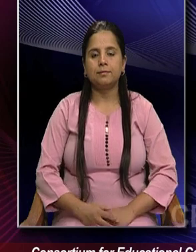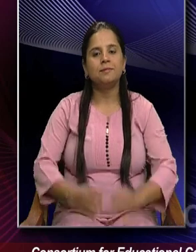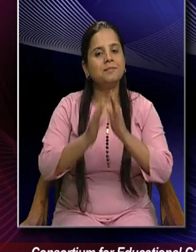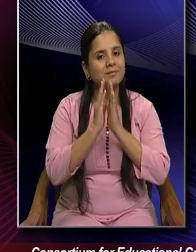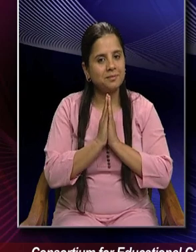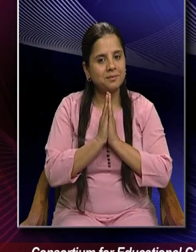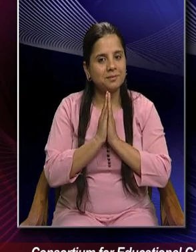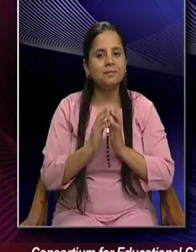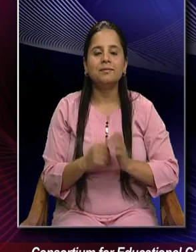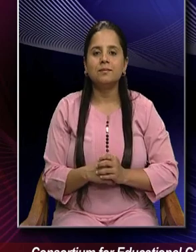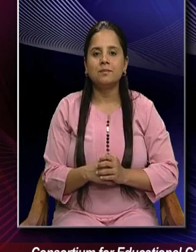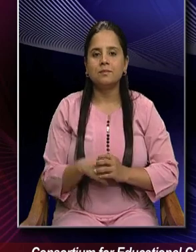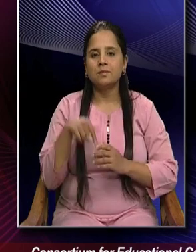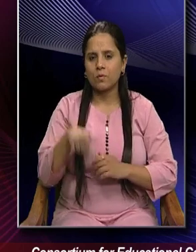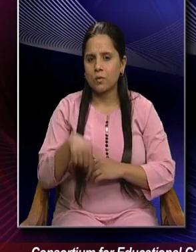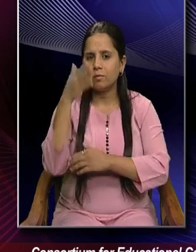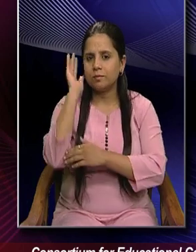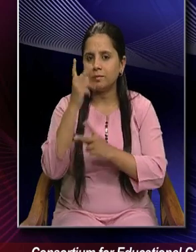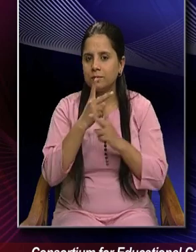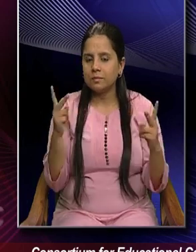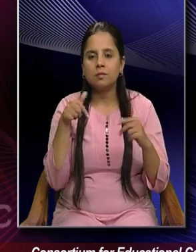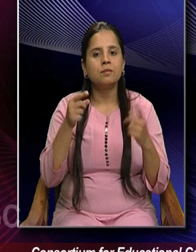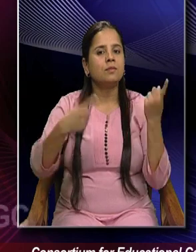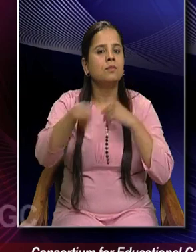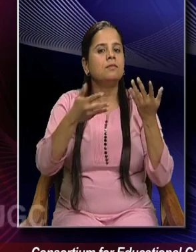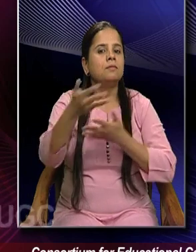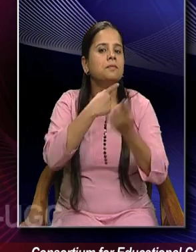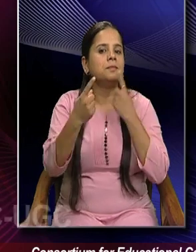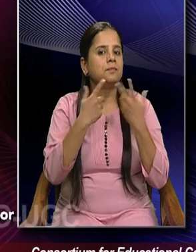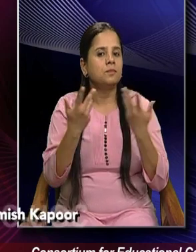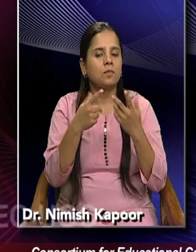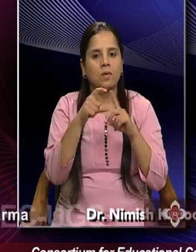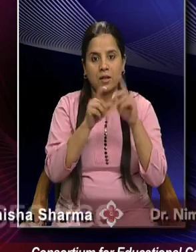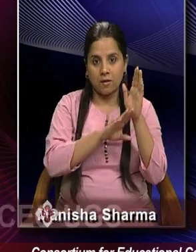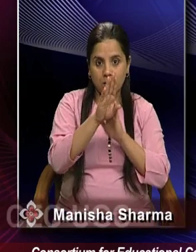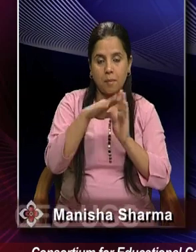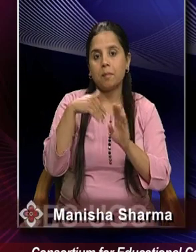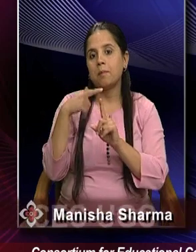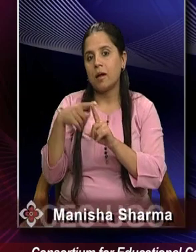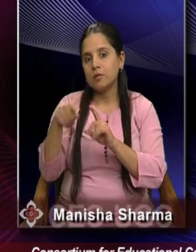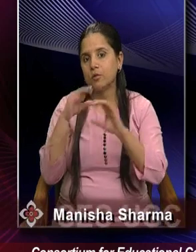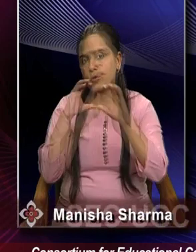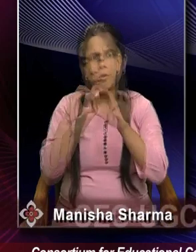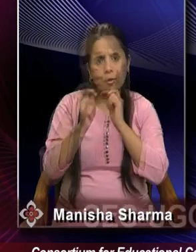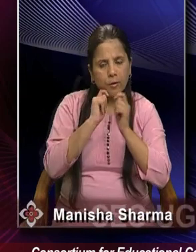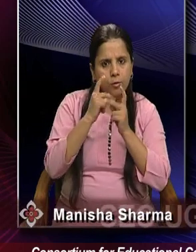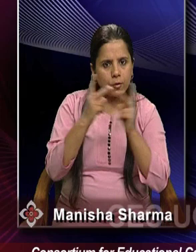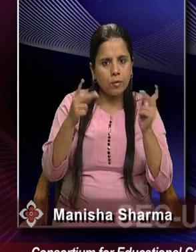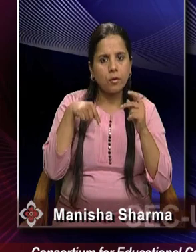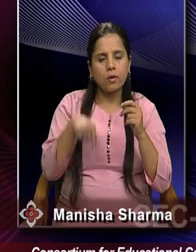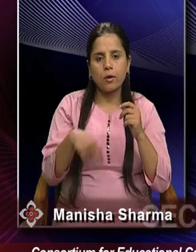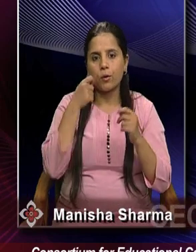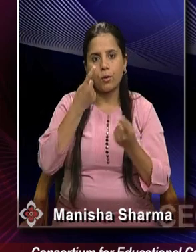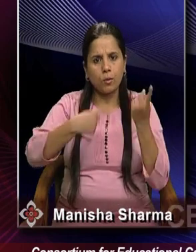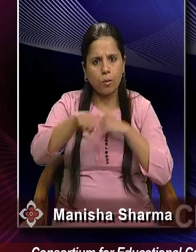Namaskar. In today's session, we are going to discuss development communication in reporting